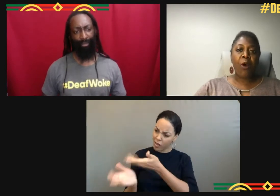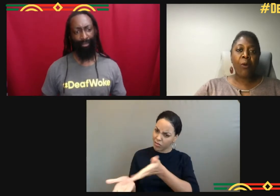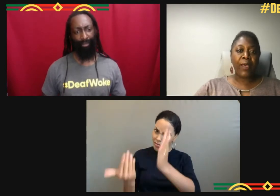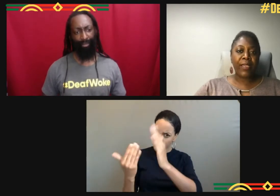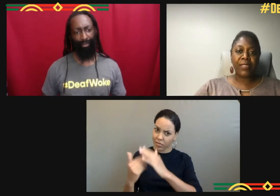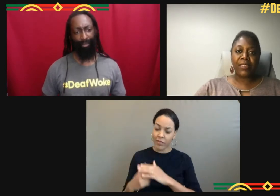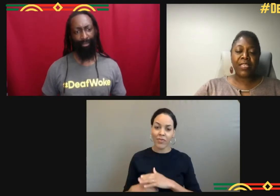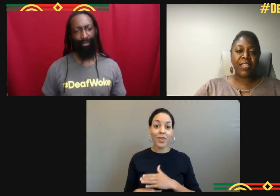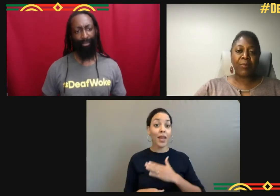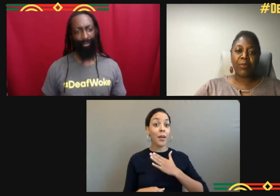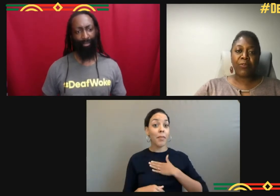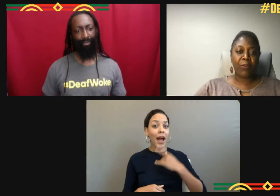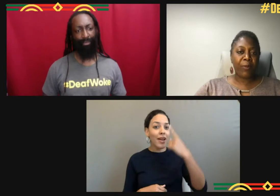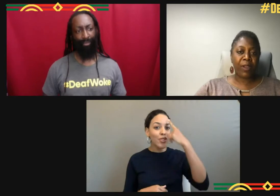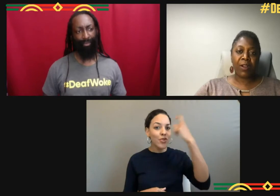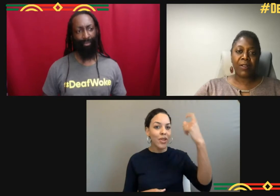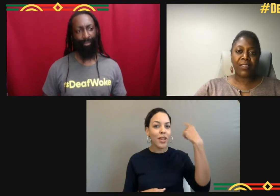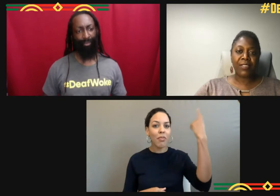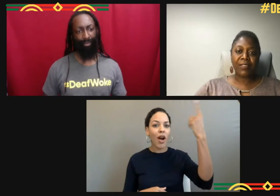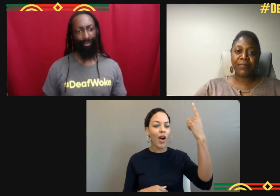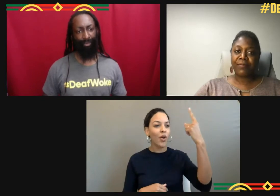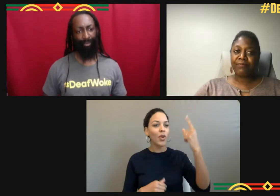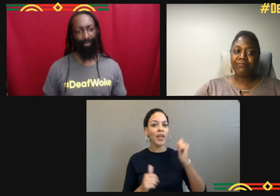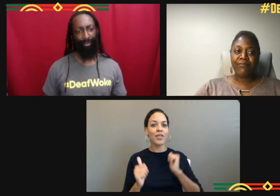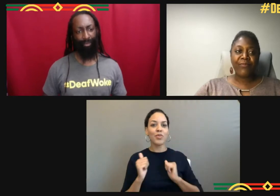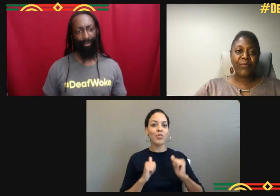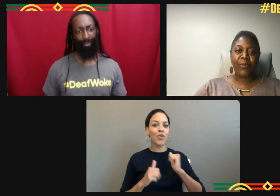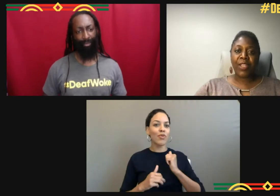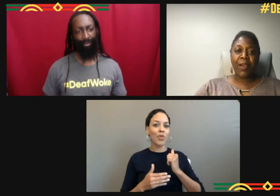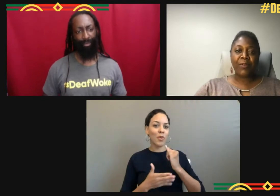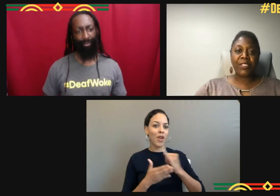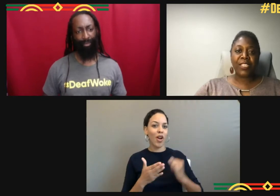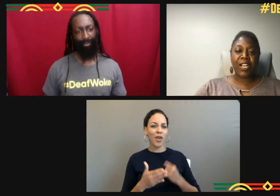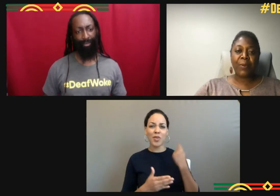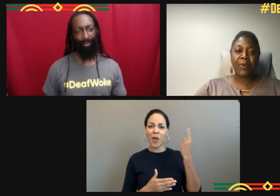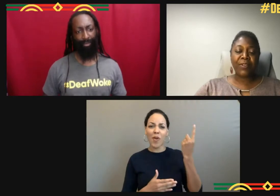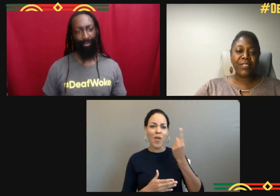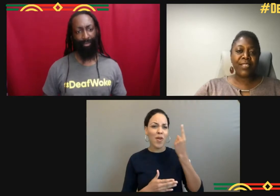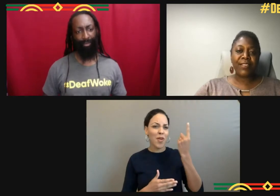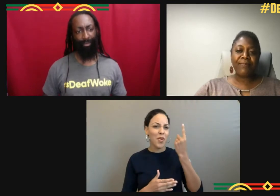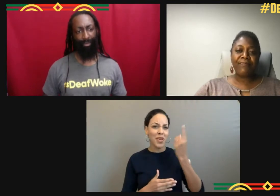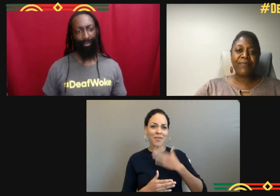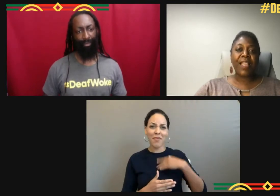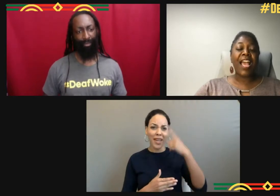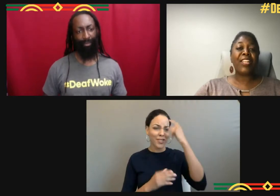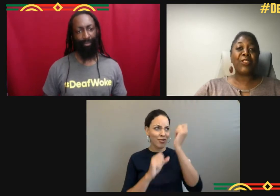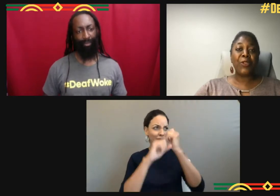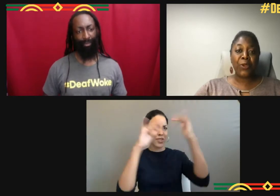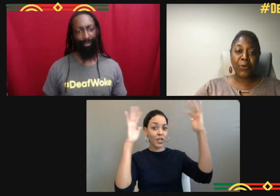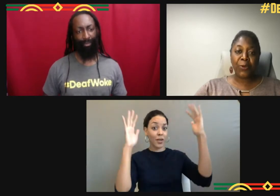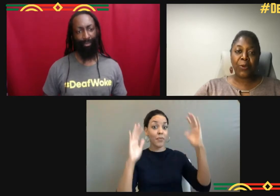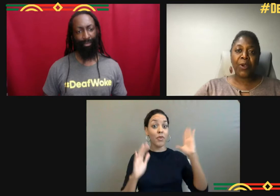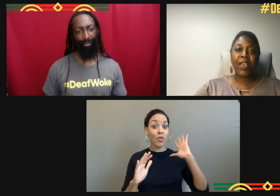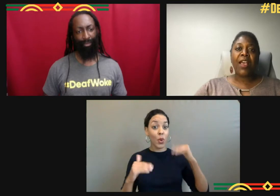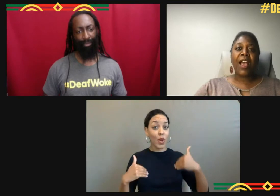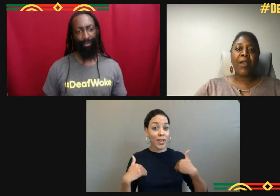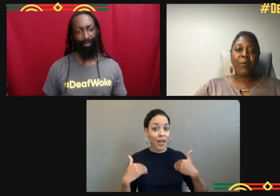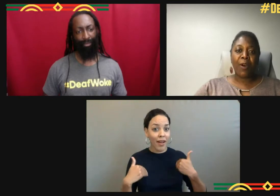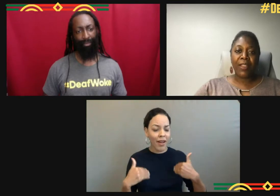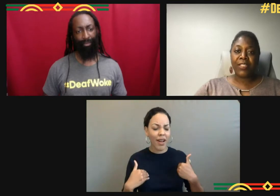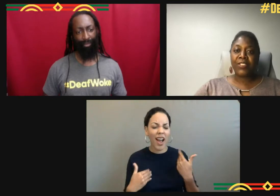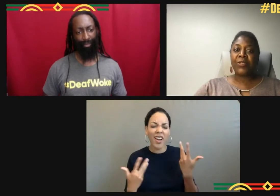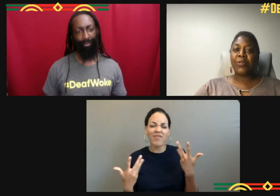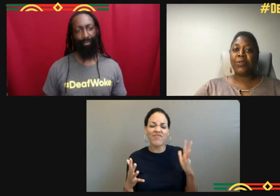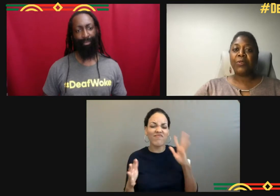was always in the performing arts. When I was a young person, I knew